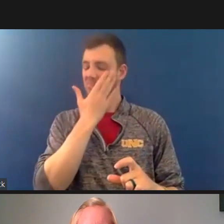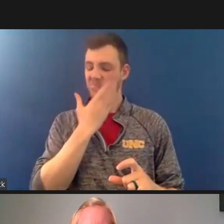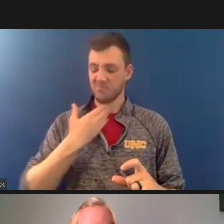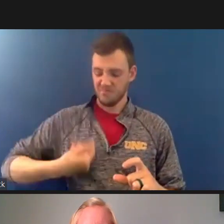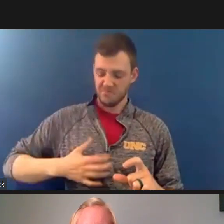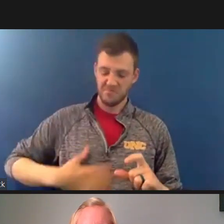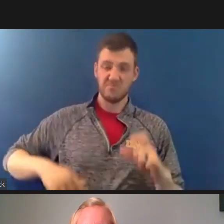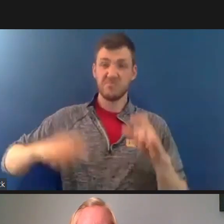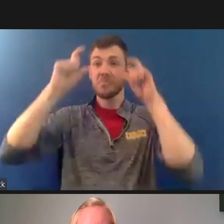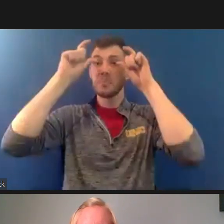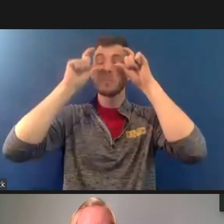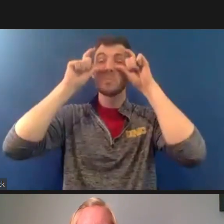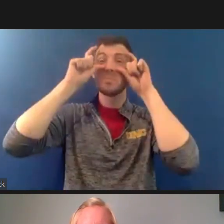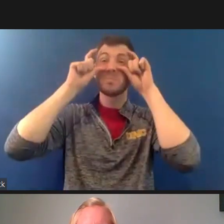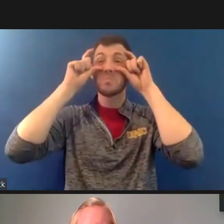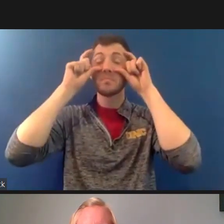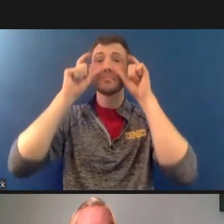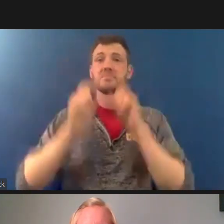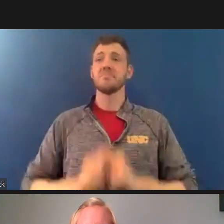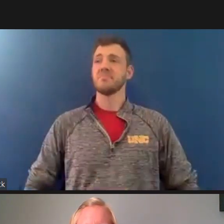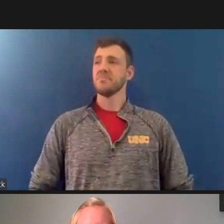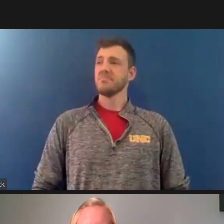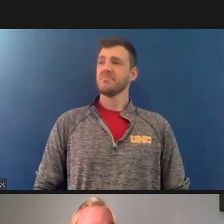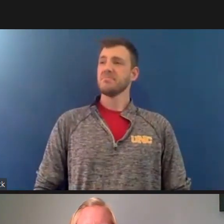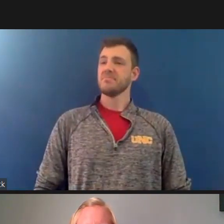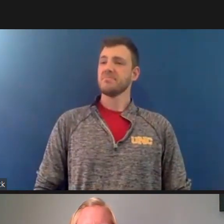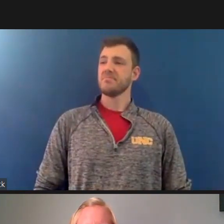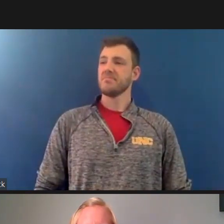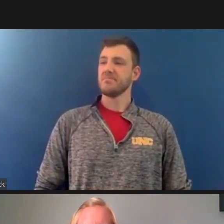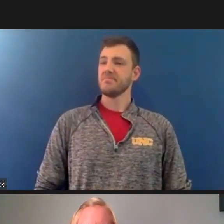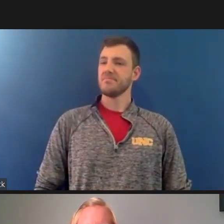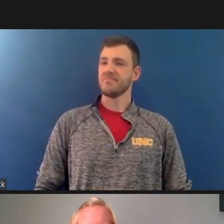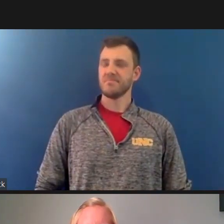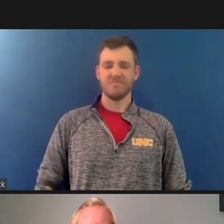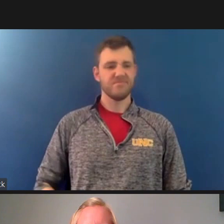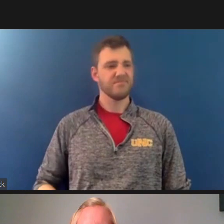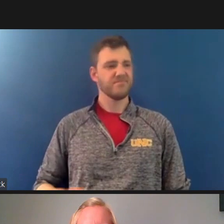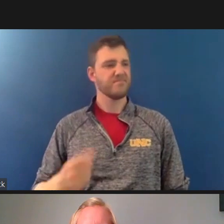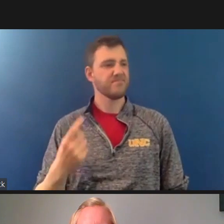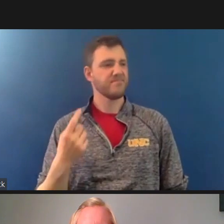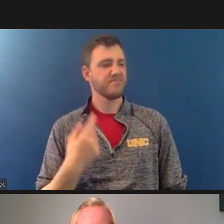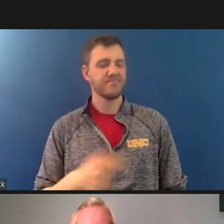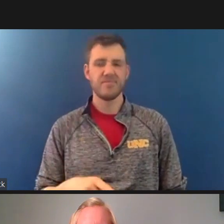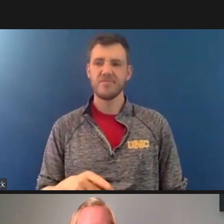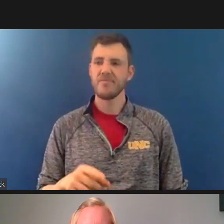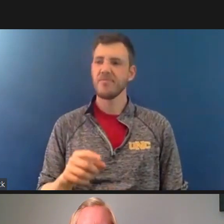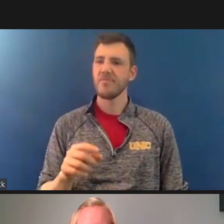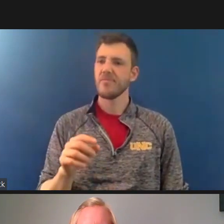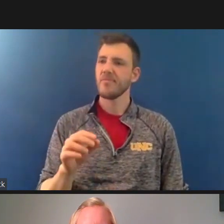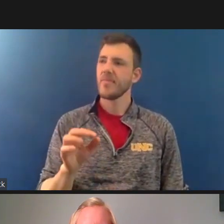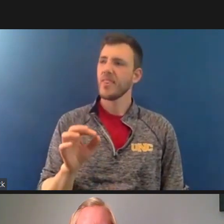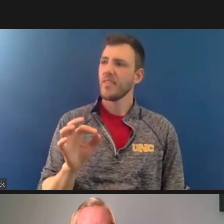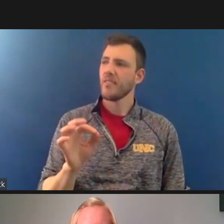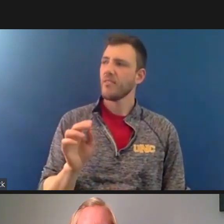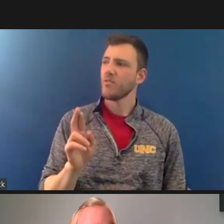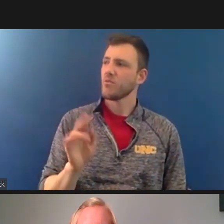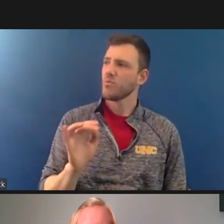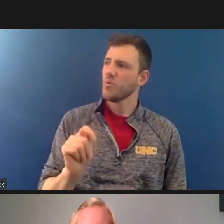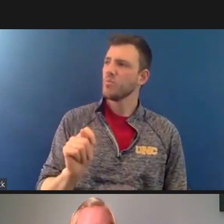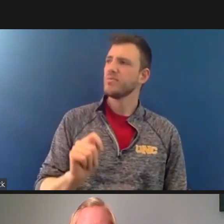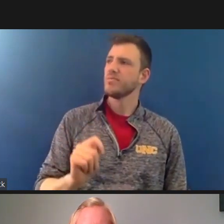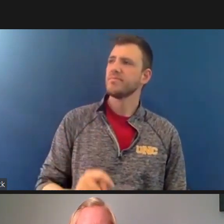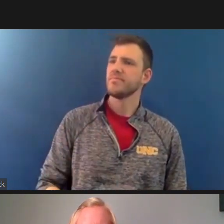the spectacles on his nose. "Dem fruit!" He glanced around the scar. "Dem fruit," he